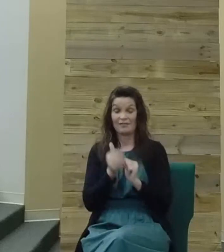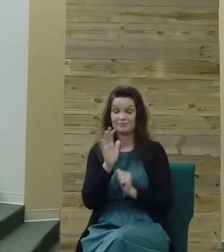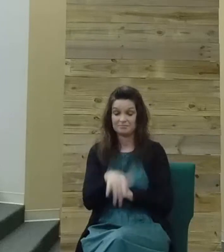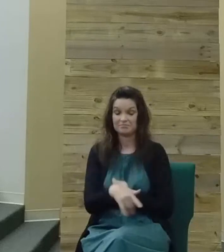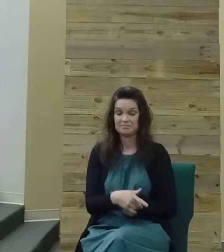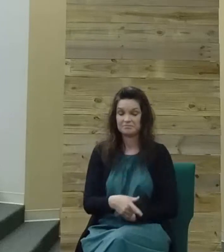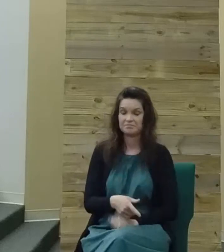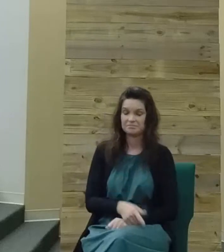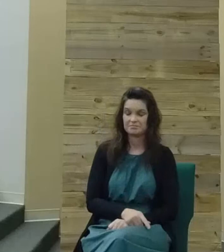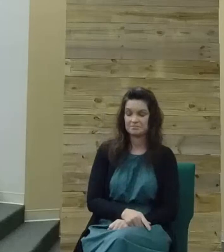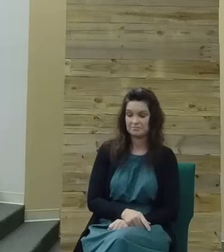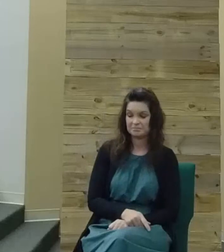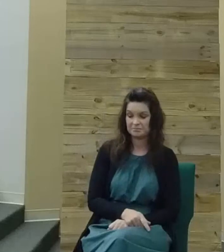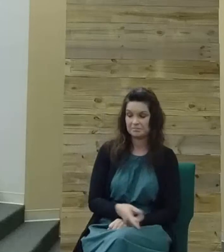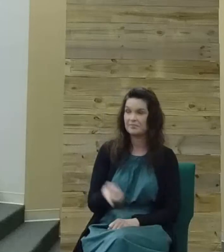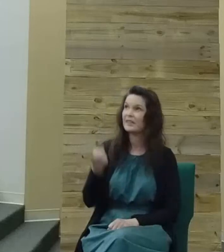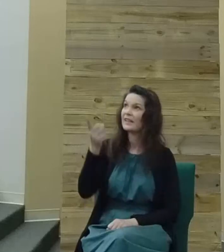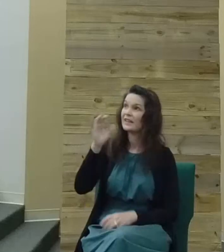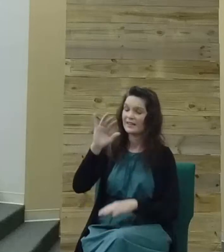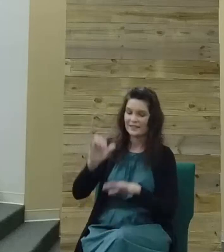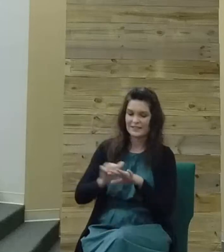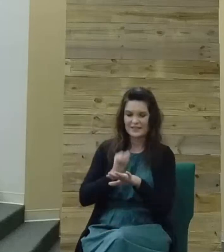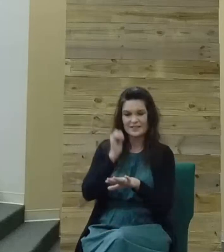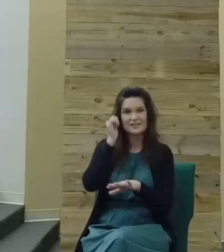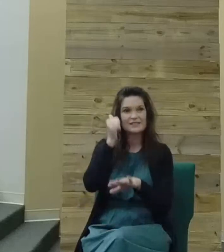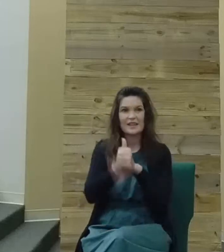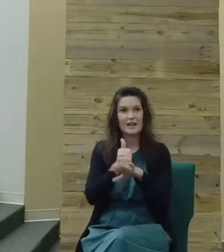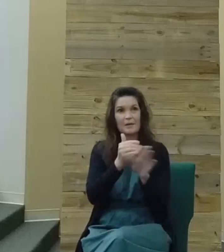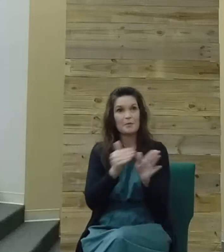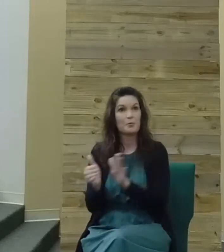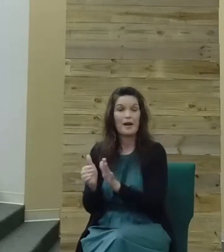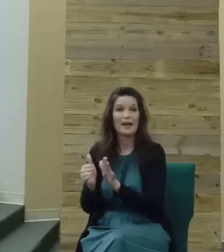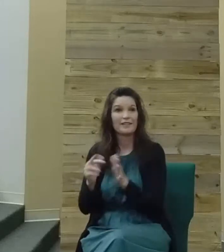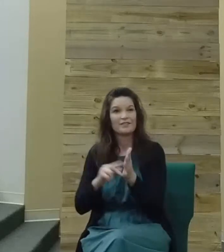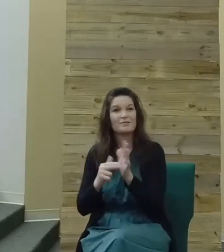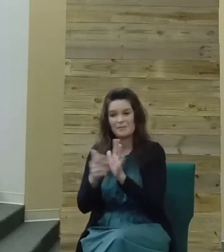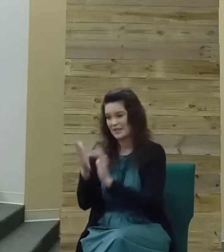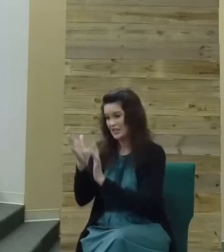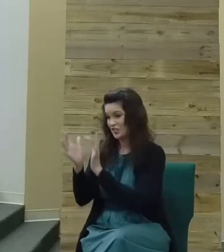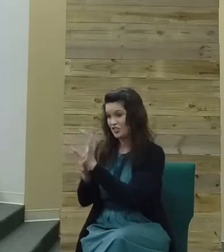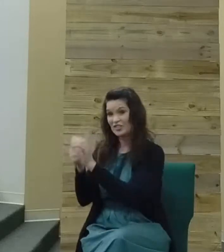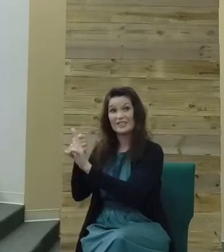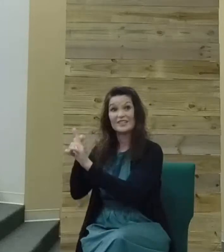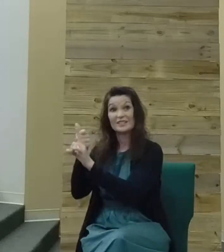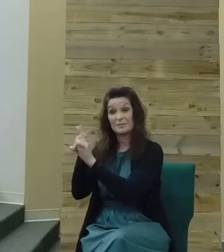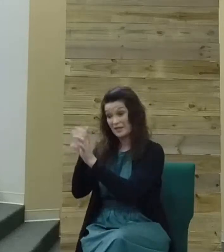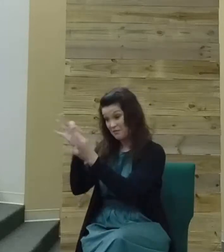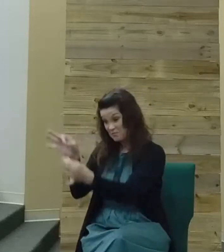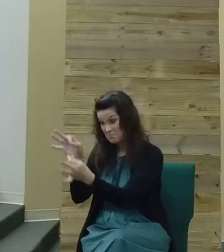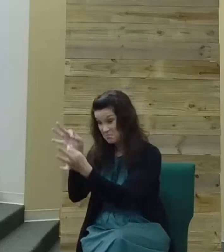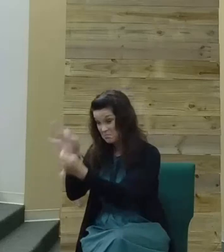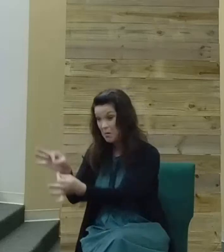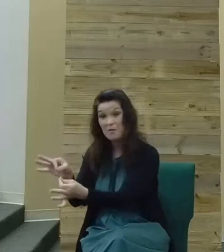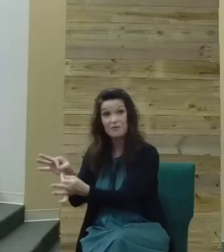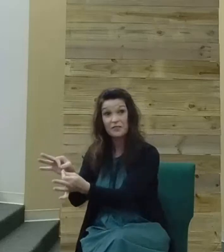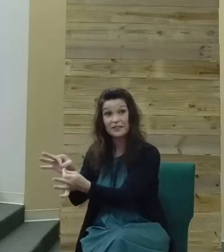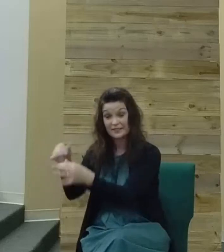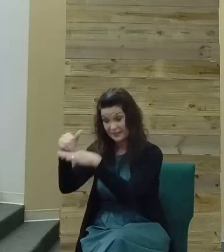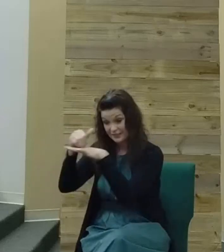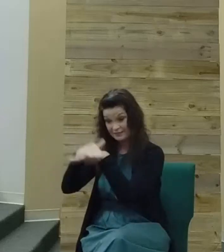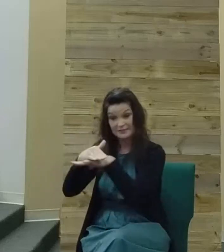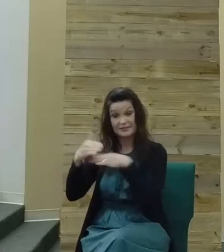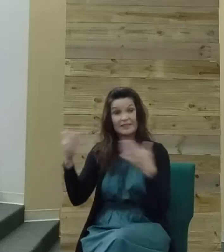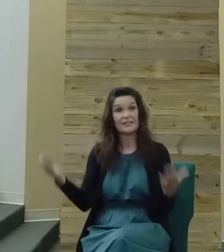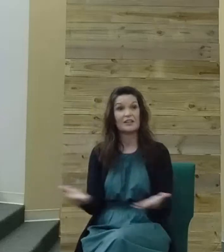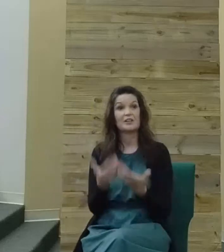He says that he made the one, talking about Jesus, he made the one who did not know sin to